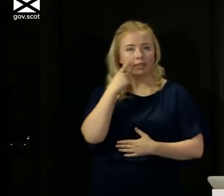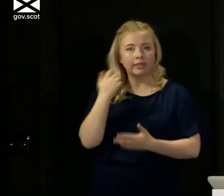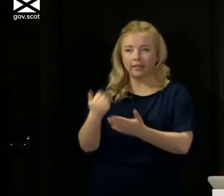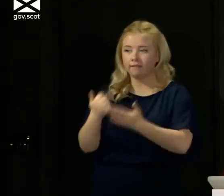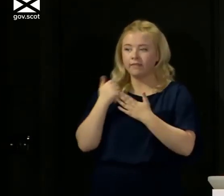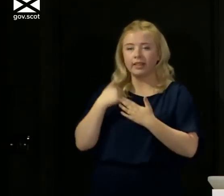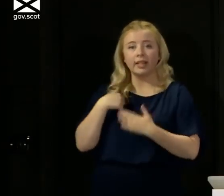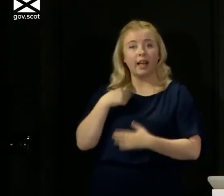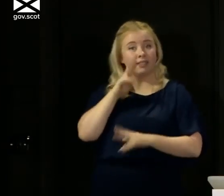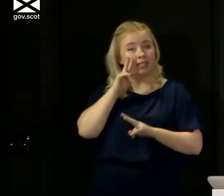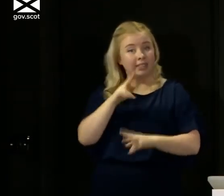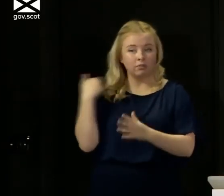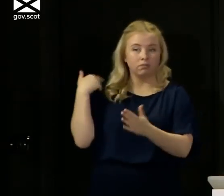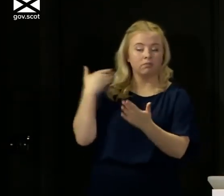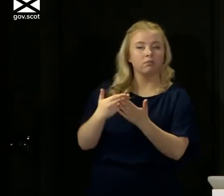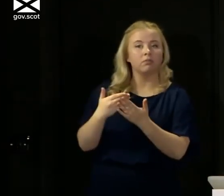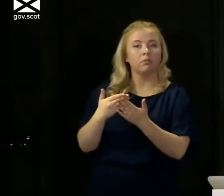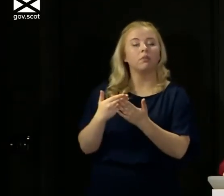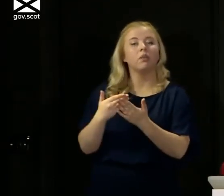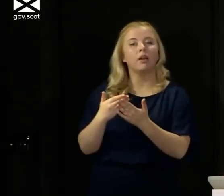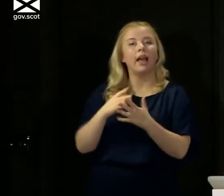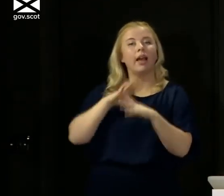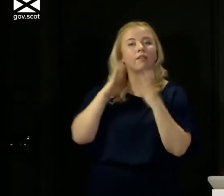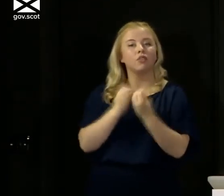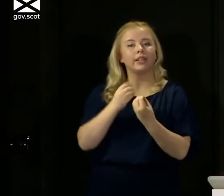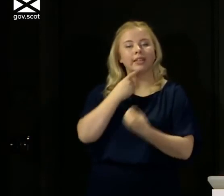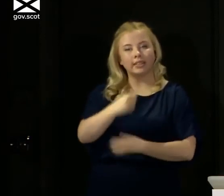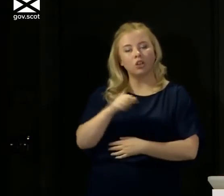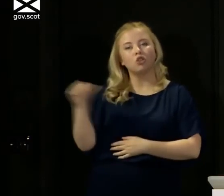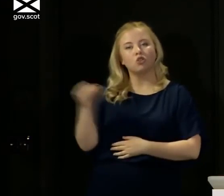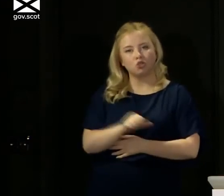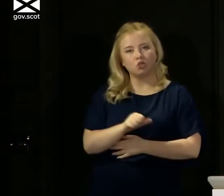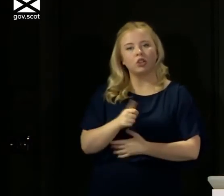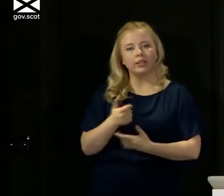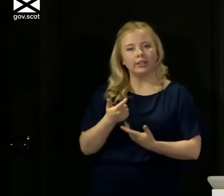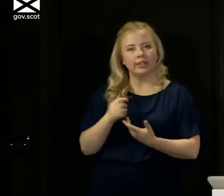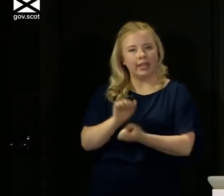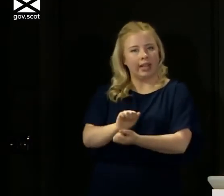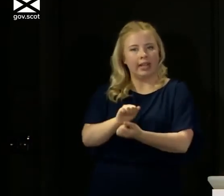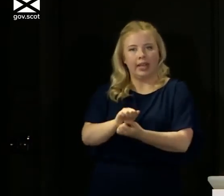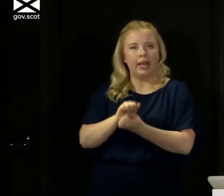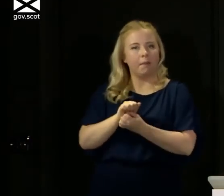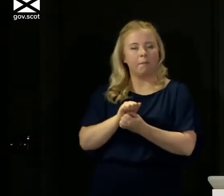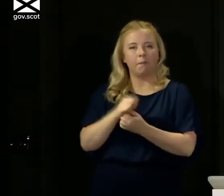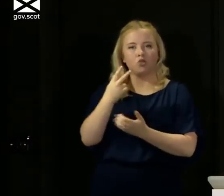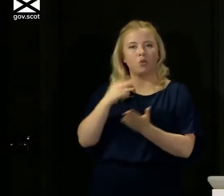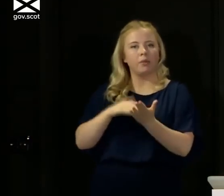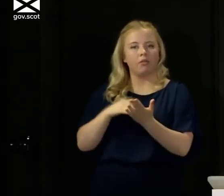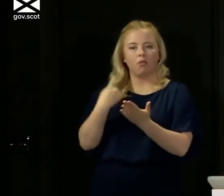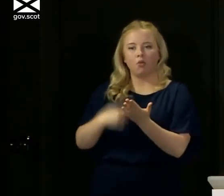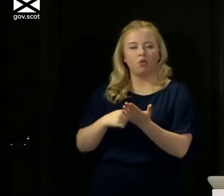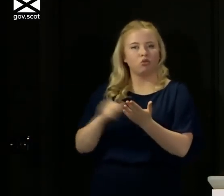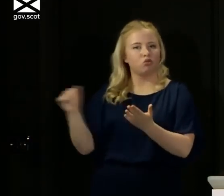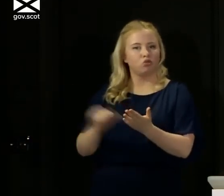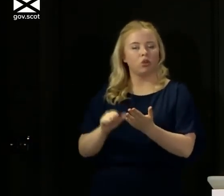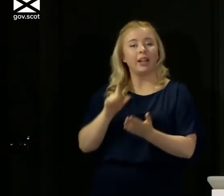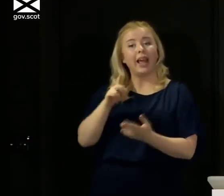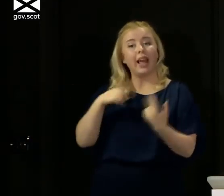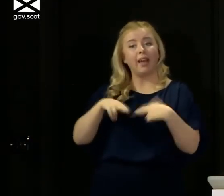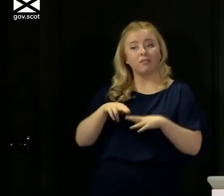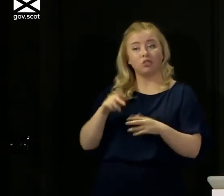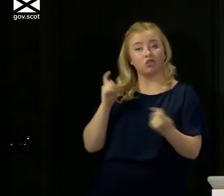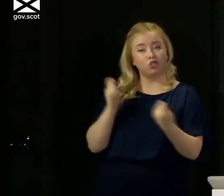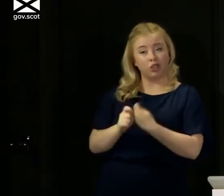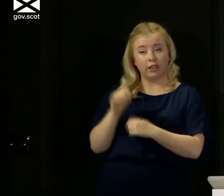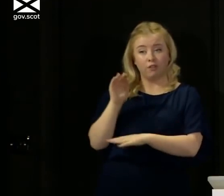have seen up until now would say that we should retain the 2 metre rule. Now, if that changes in future, we will consider that, as we would